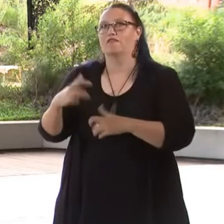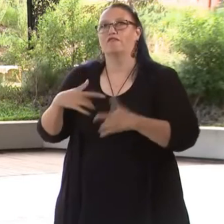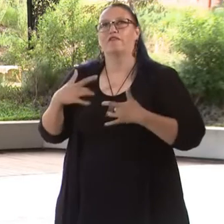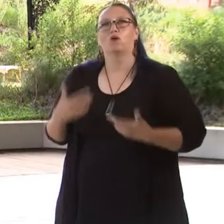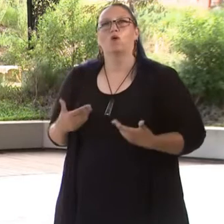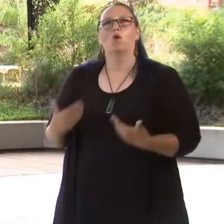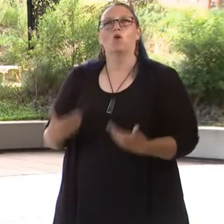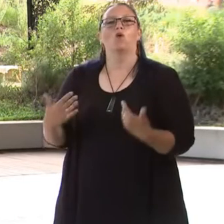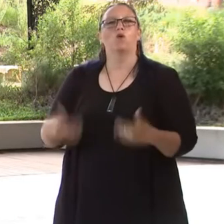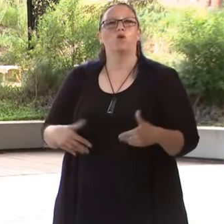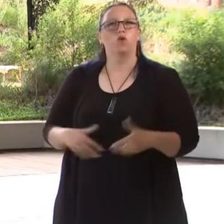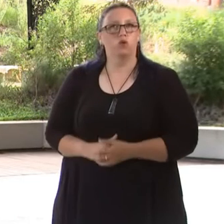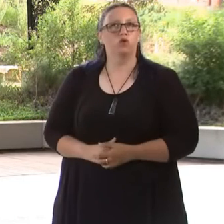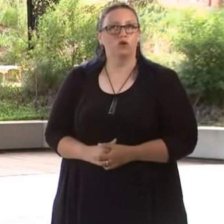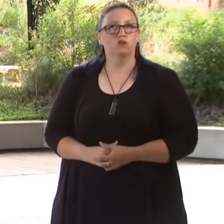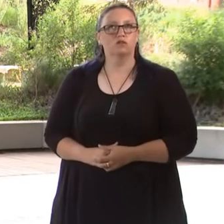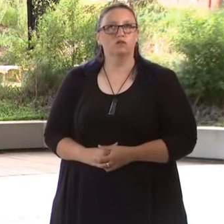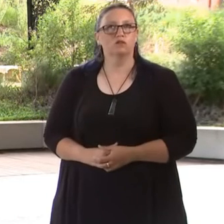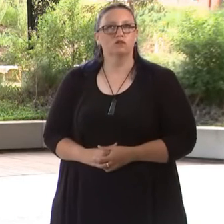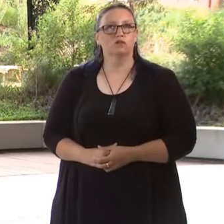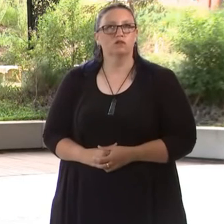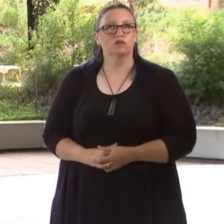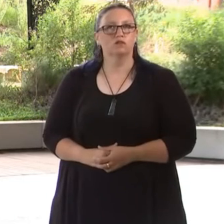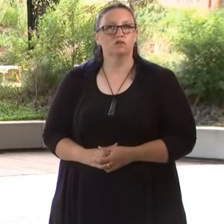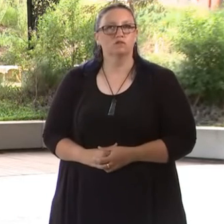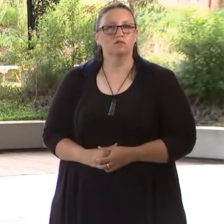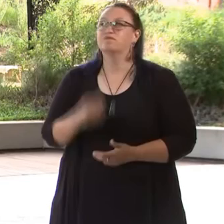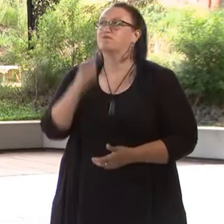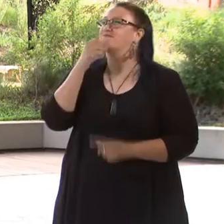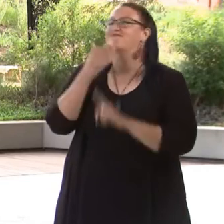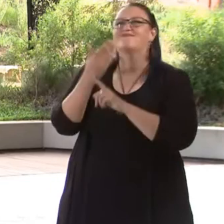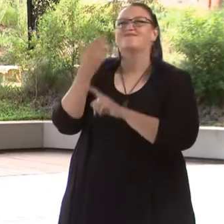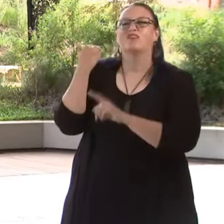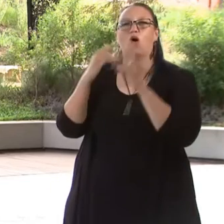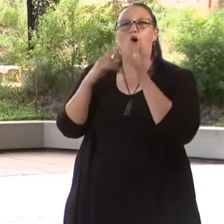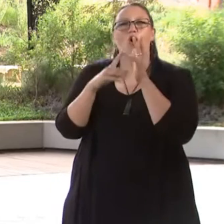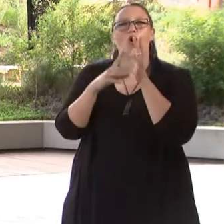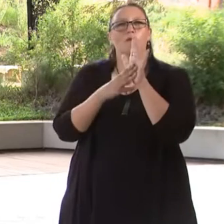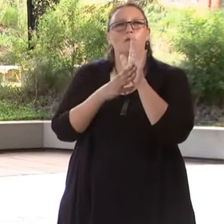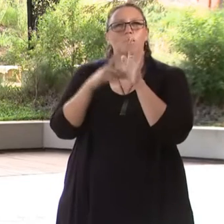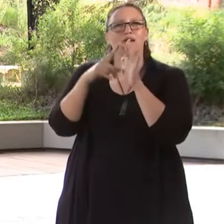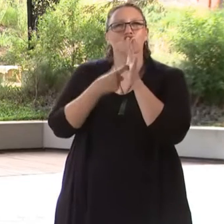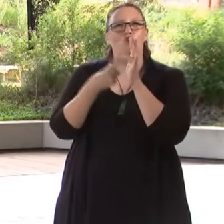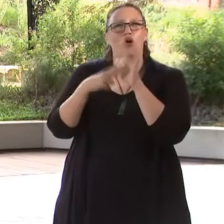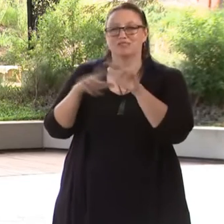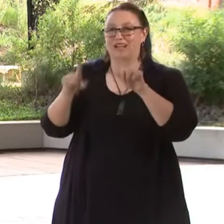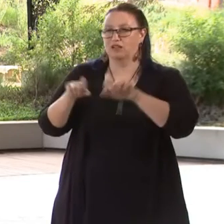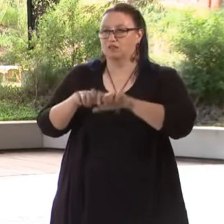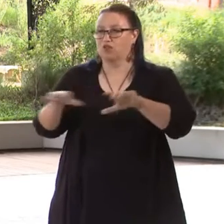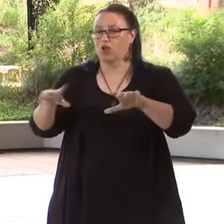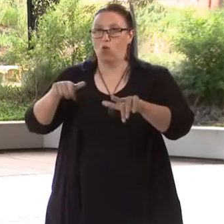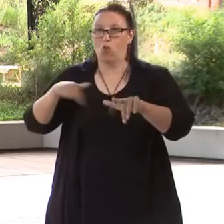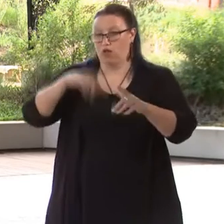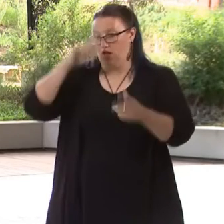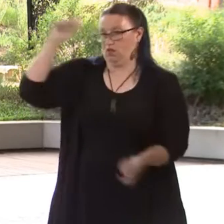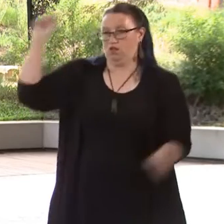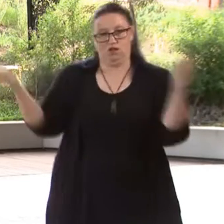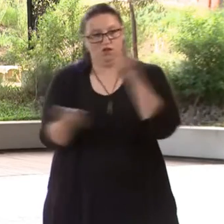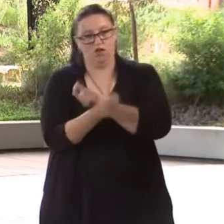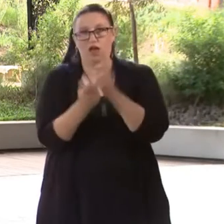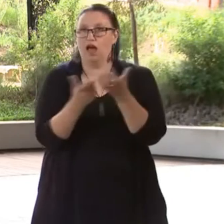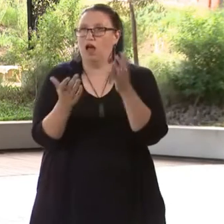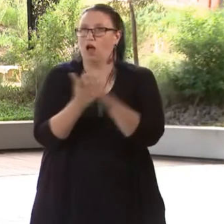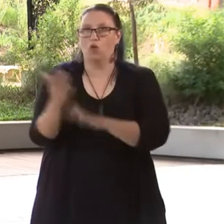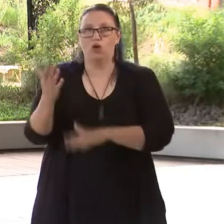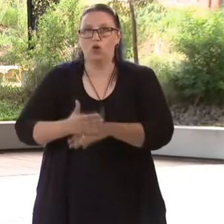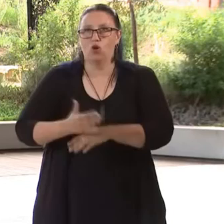up to this latest outbreak. As you know, we had to reimagine, redo things, rethink things,